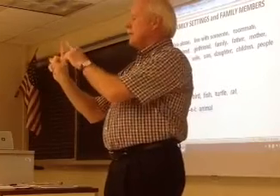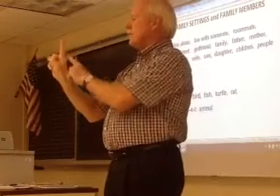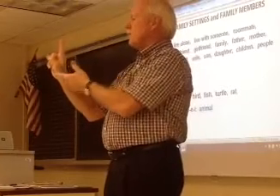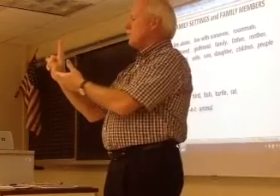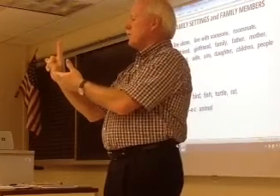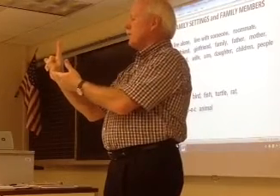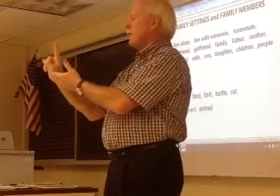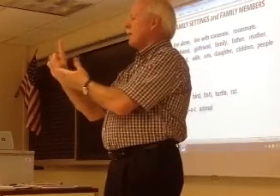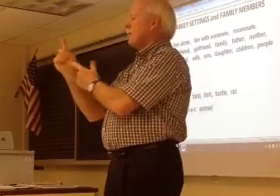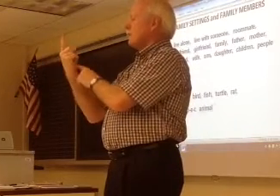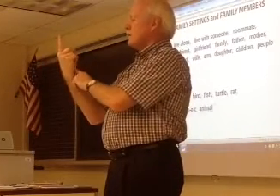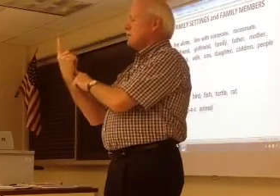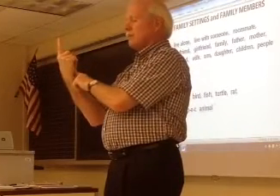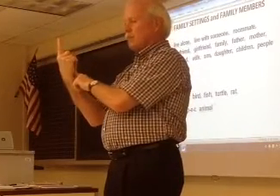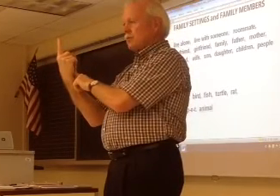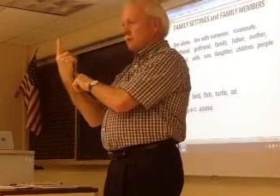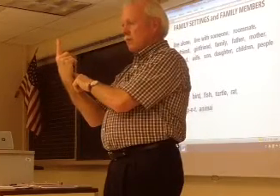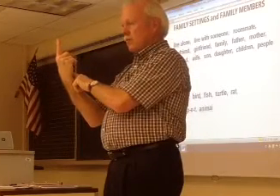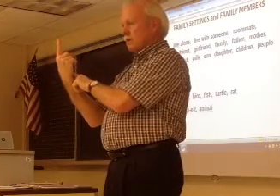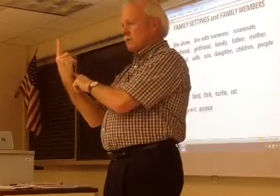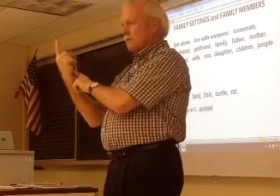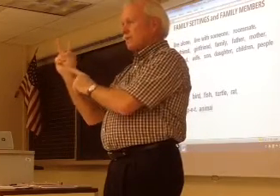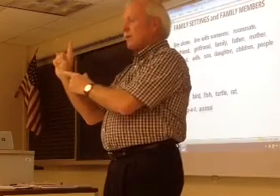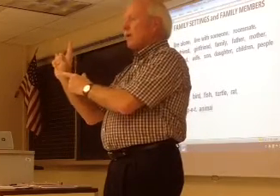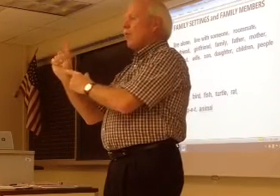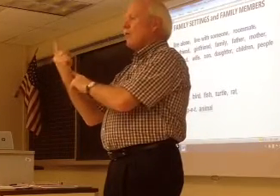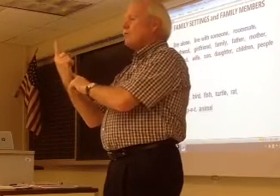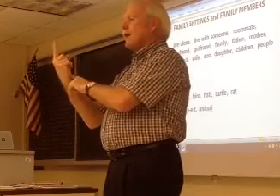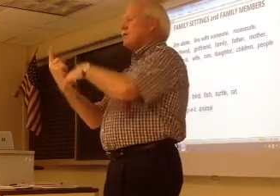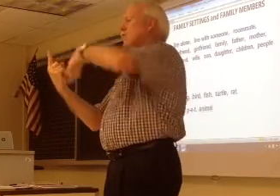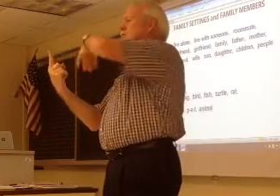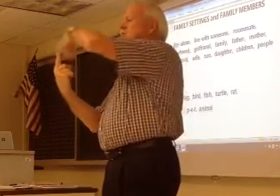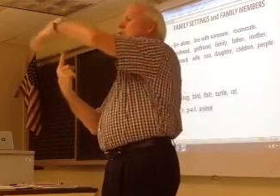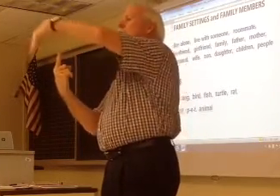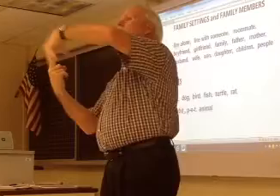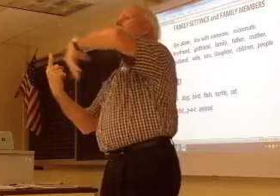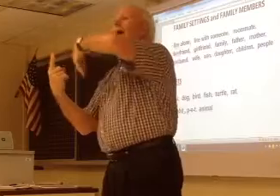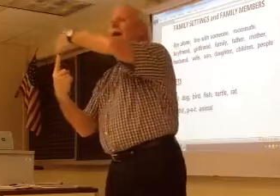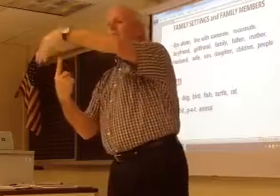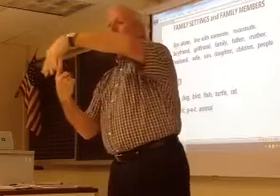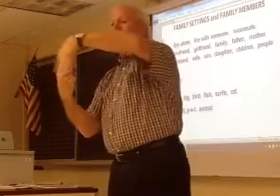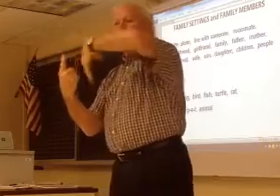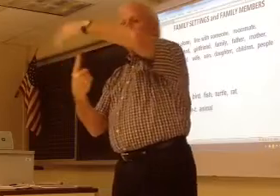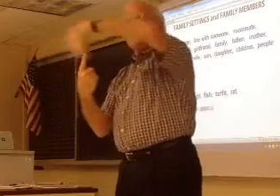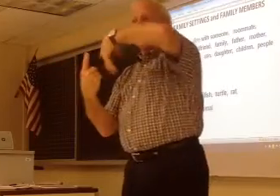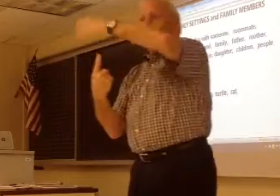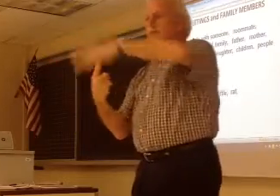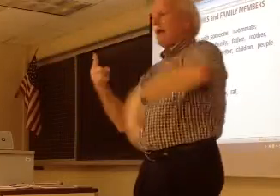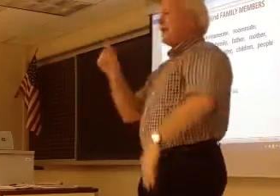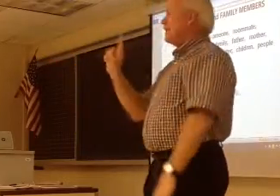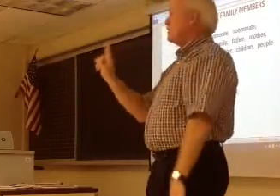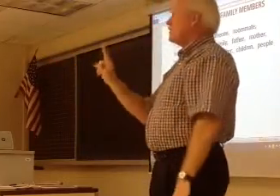them vertical, and simply rotate once, what I'm trying to show is there's nobody around. But I instead of doing that, I just do